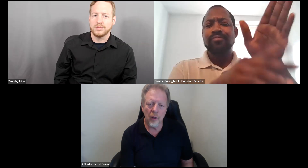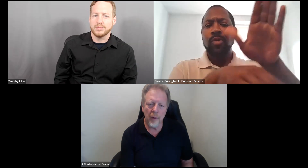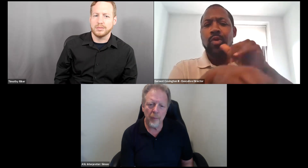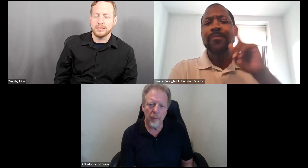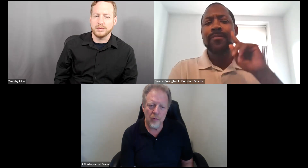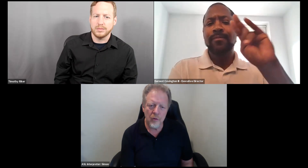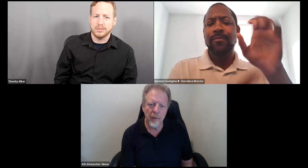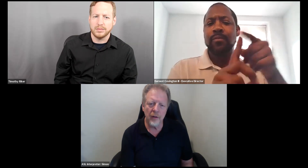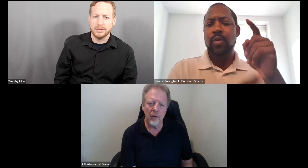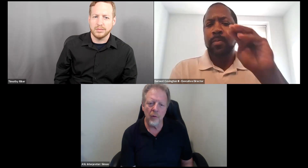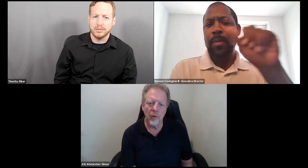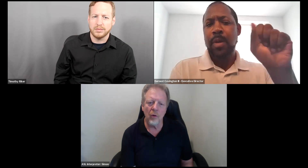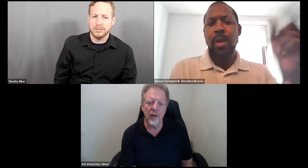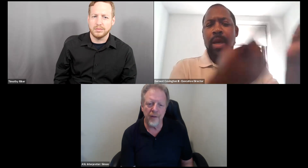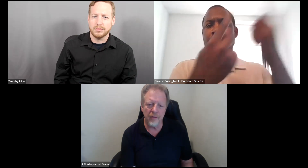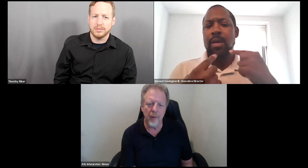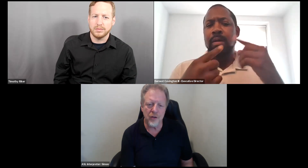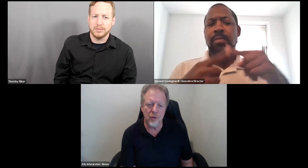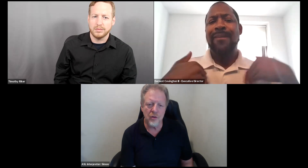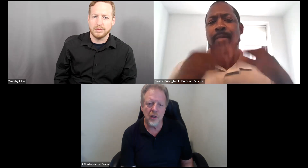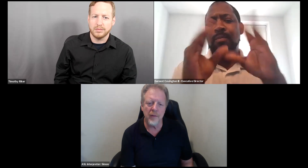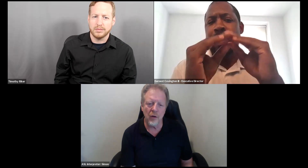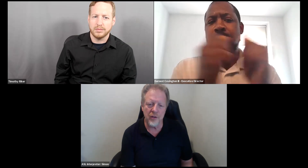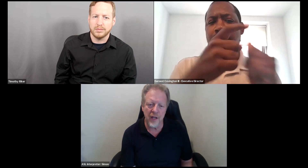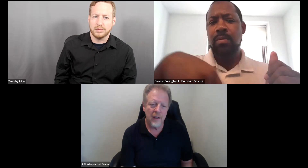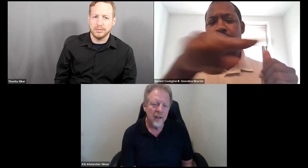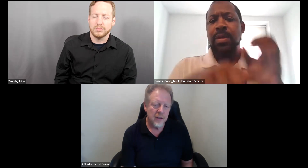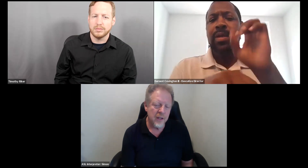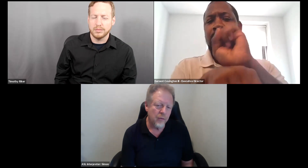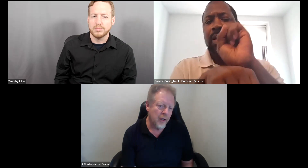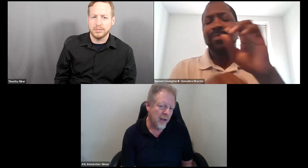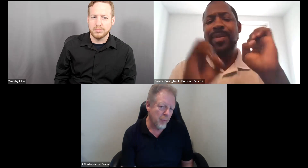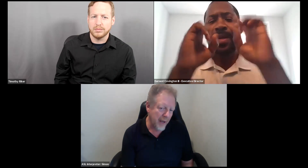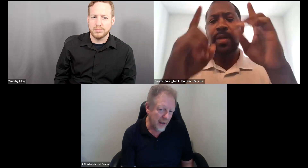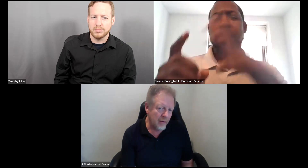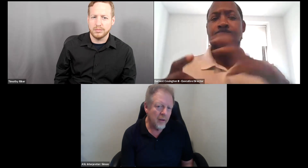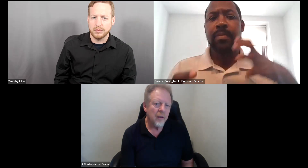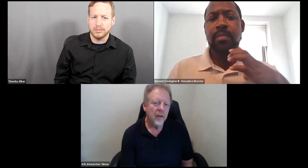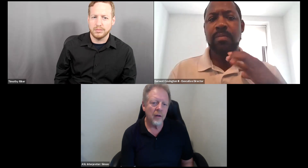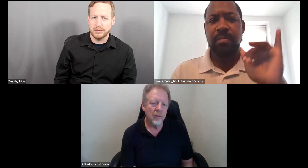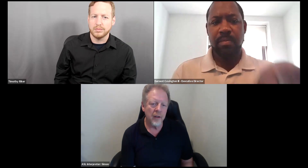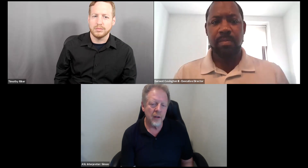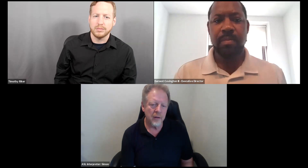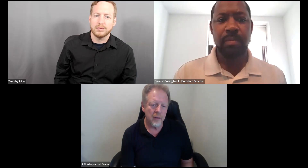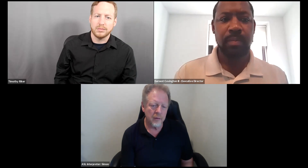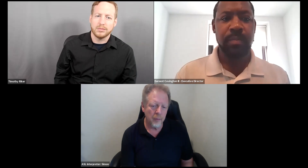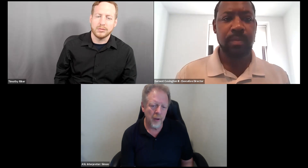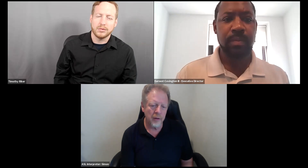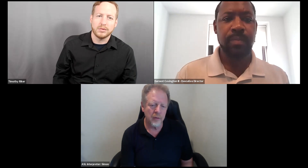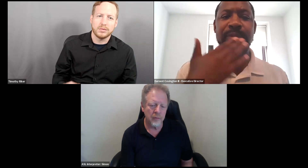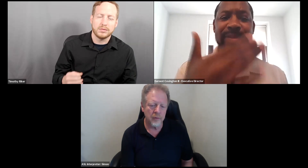you were going to make a proposal about, you know, we're going to call Deaf Inc. from Massachusetts to come into our state to see if we could have a meeting, you know, and